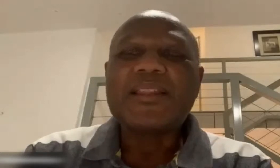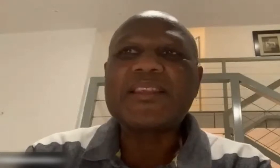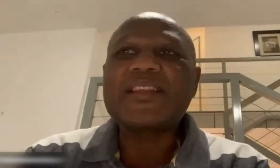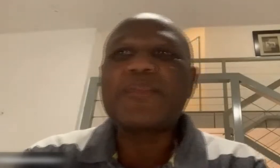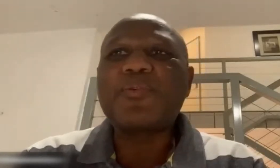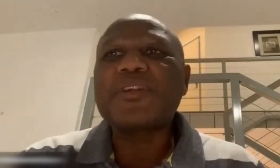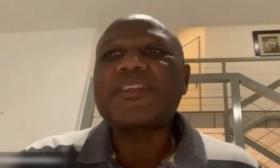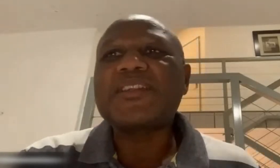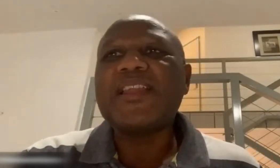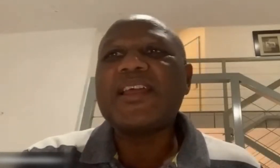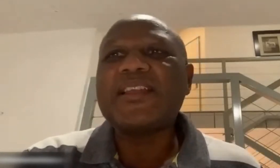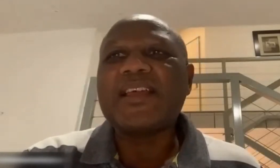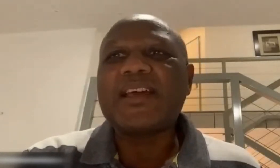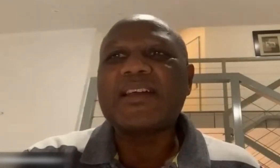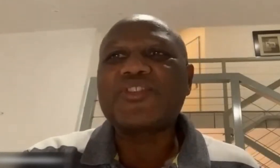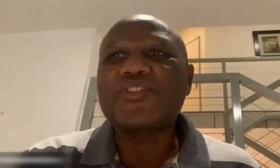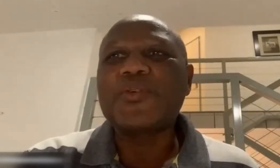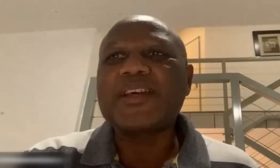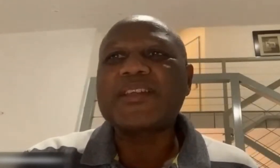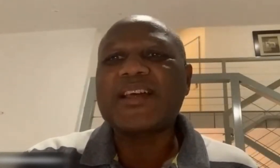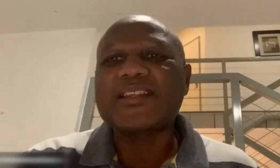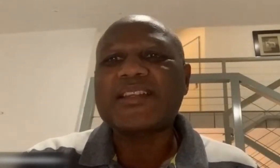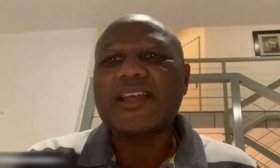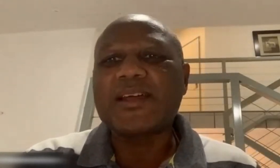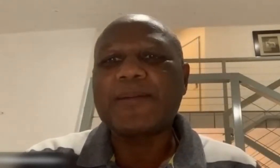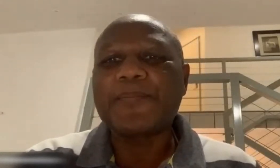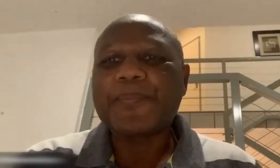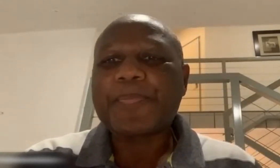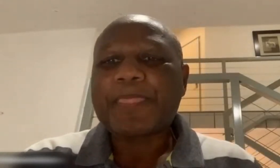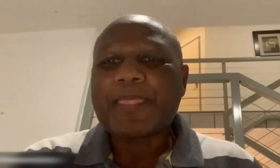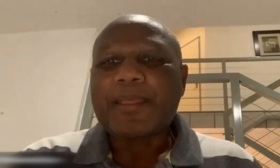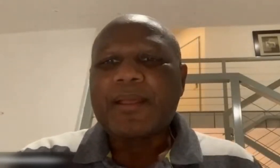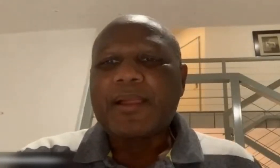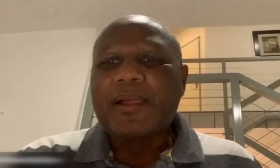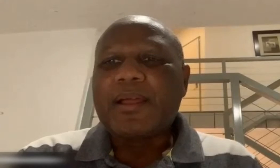This report clearly showed us that